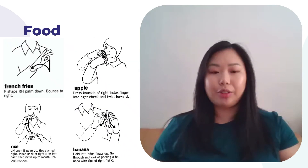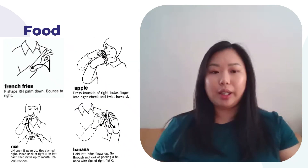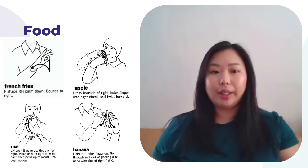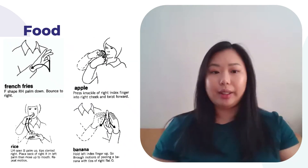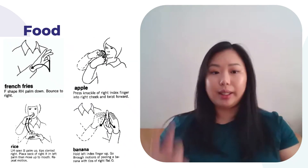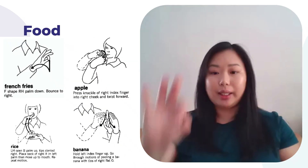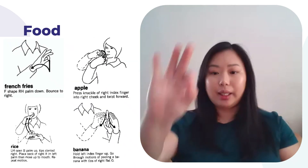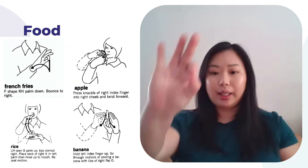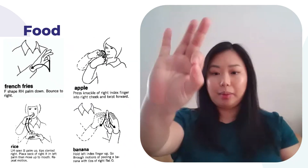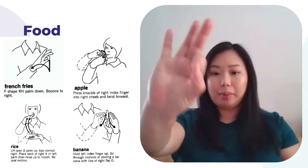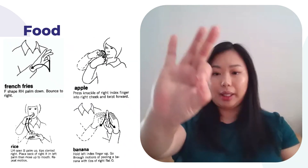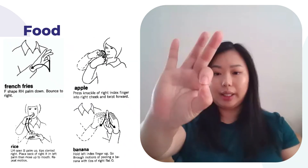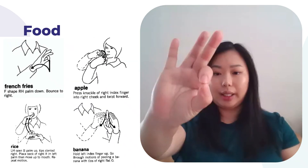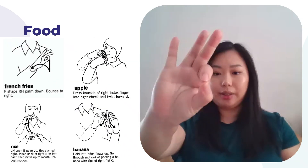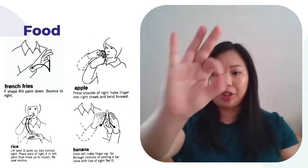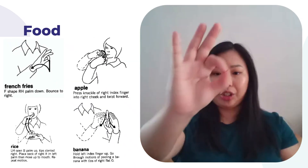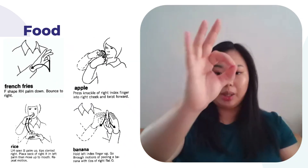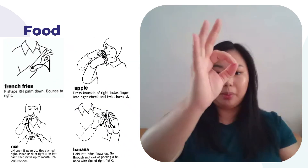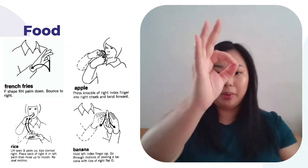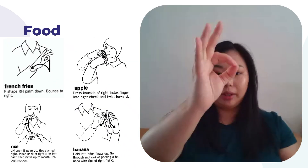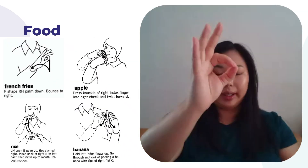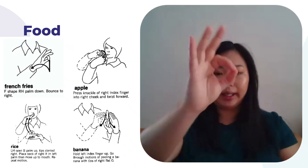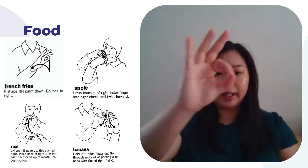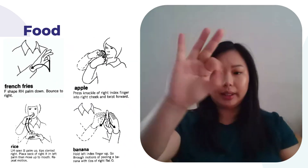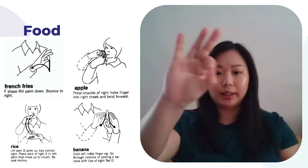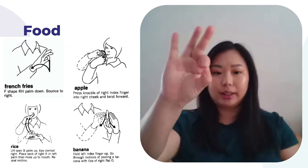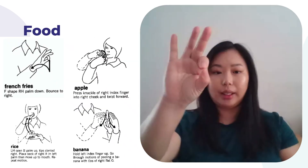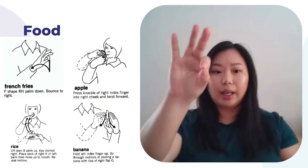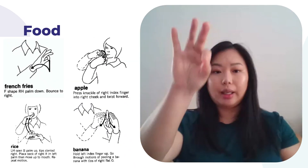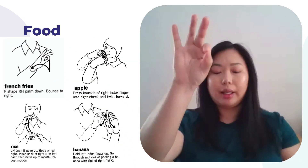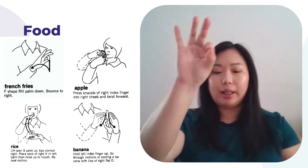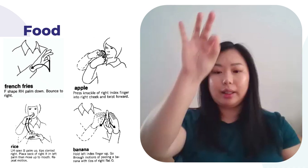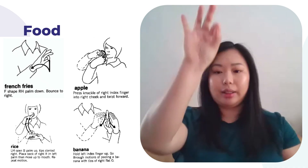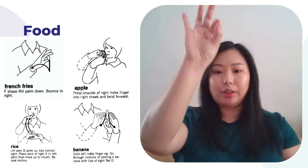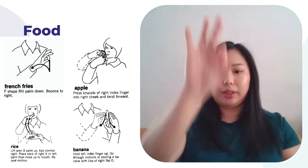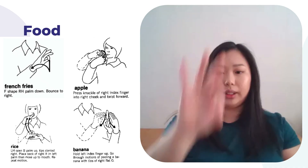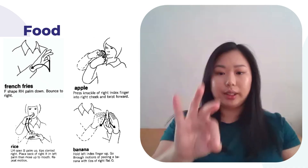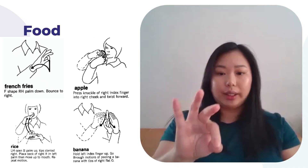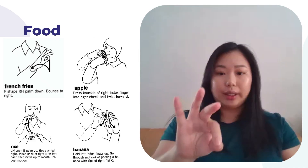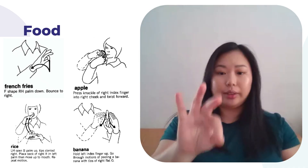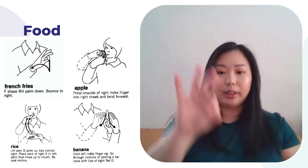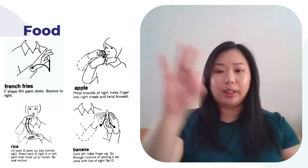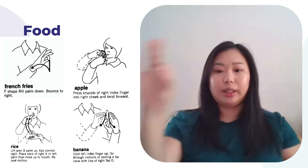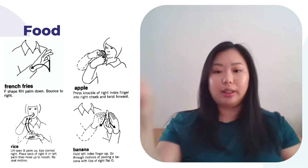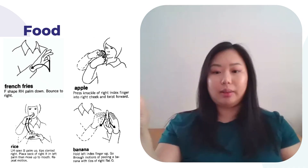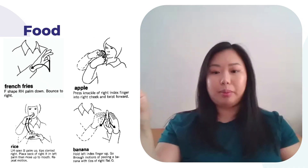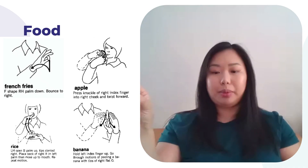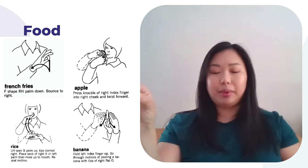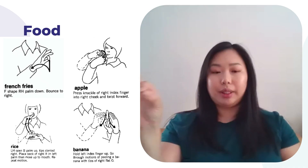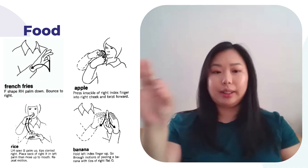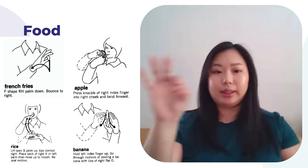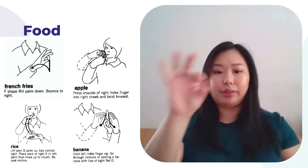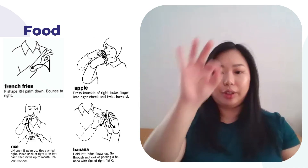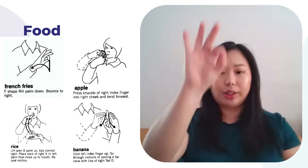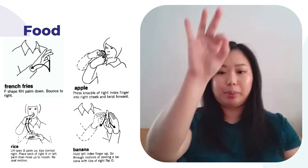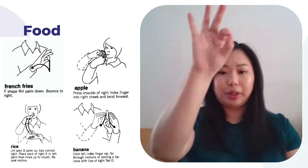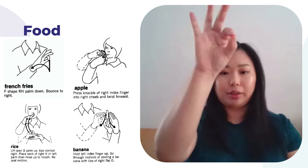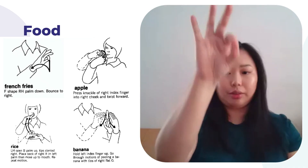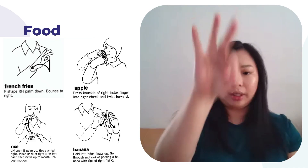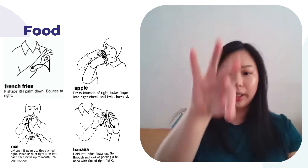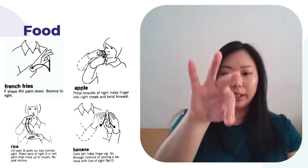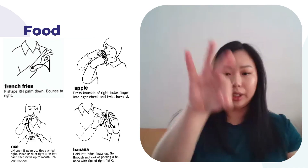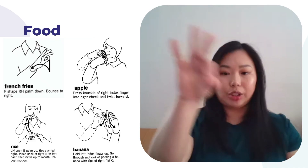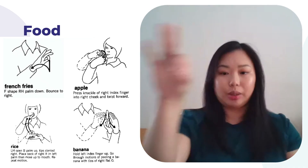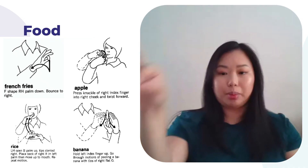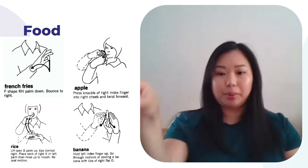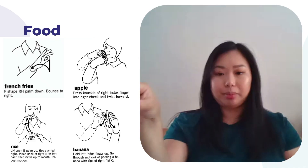French fry. Make an F shape with your hand, then go down and up, as if you're dipping your fry